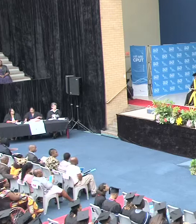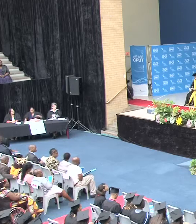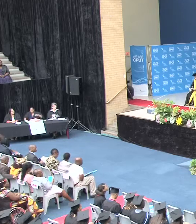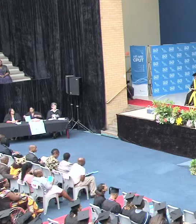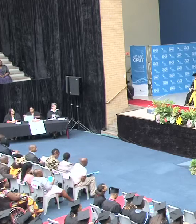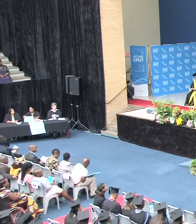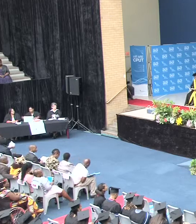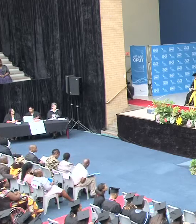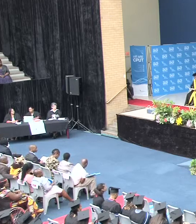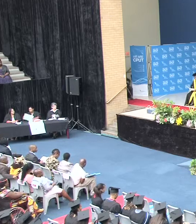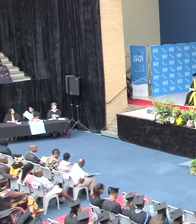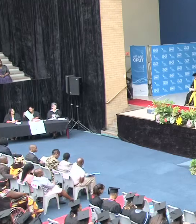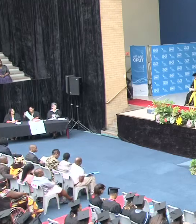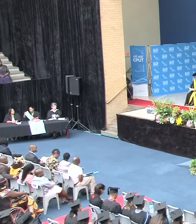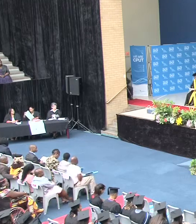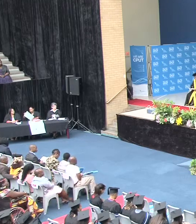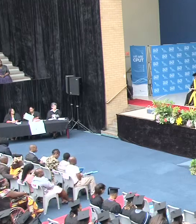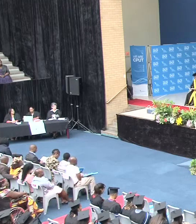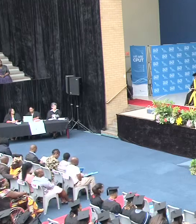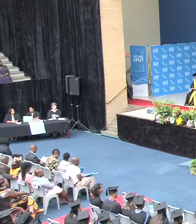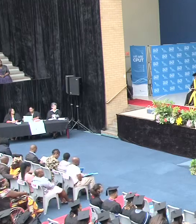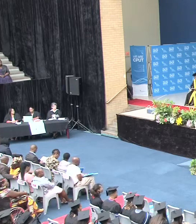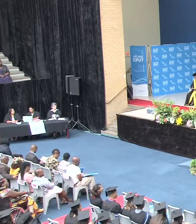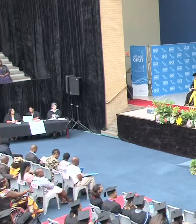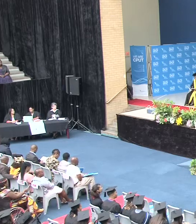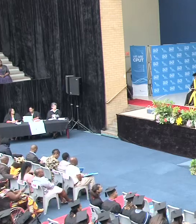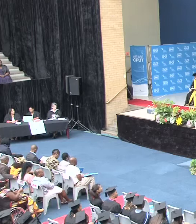medals to Dean medalists, as well as the Vice